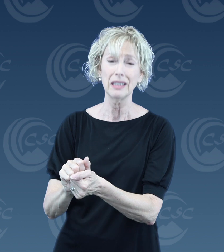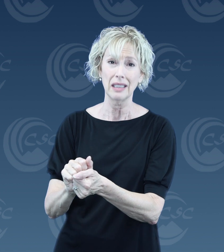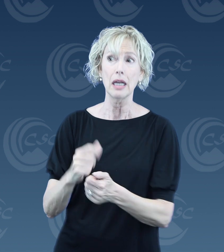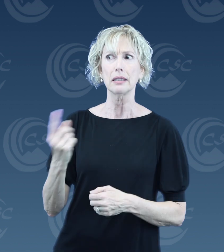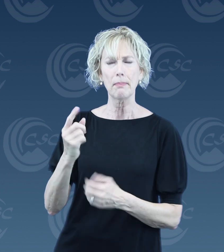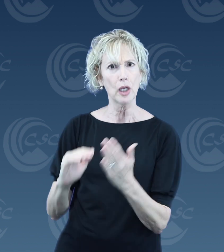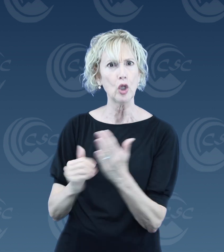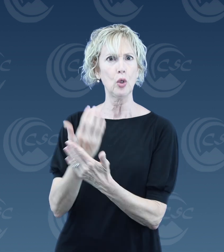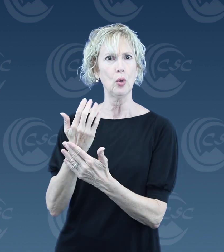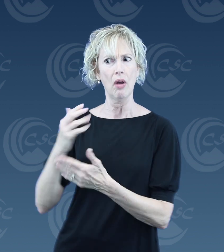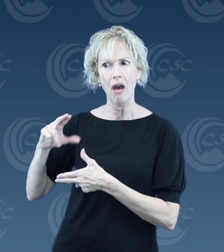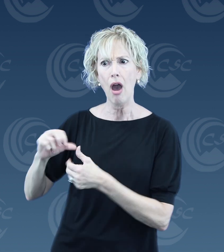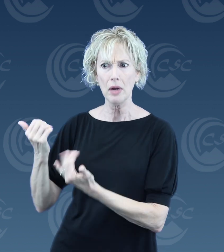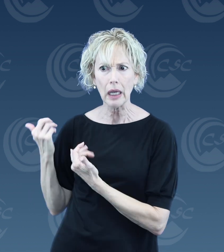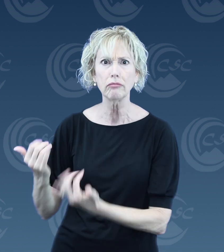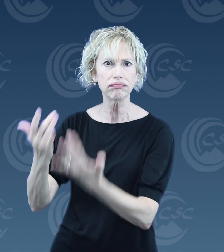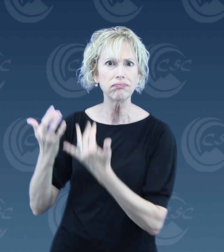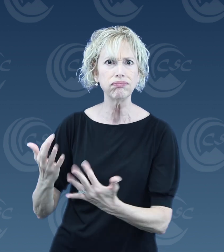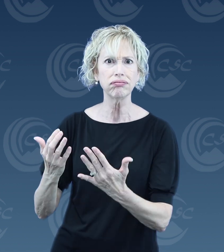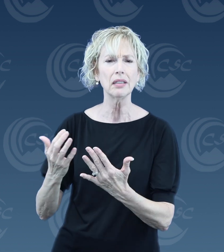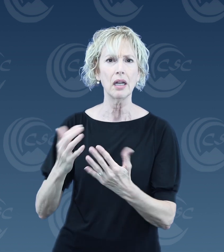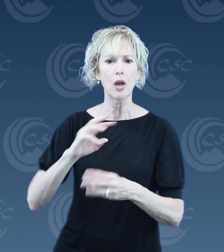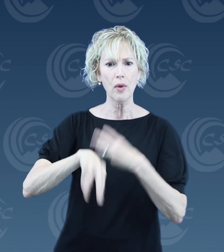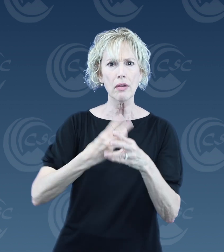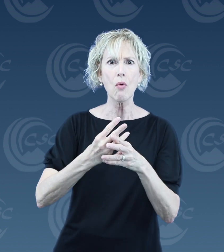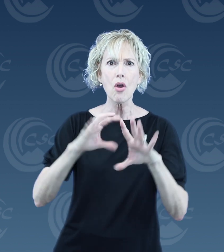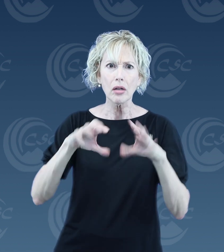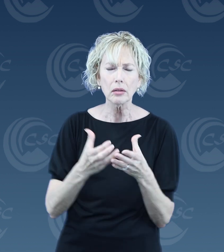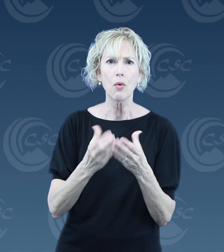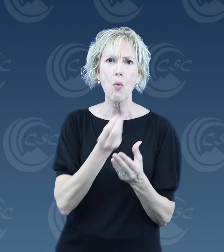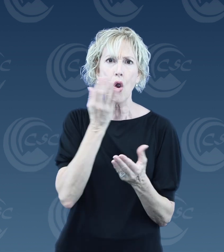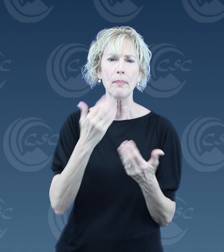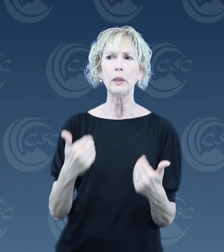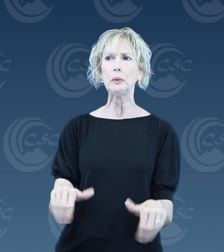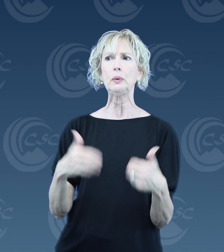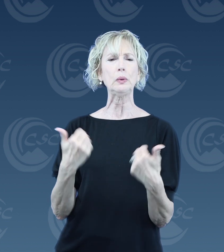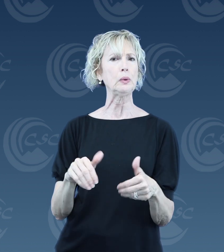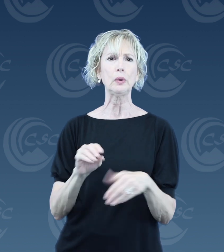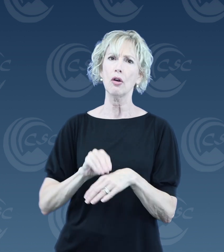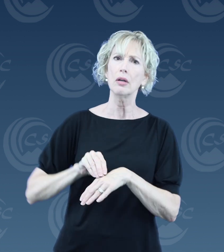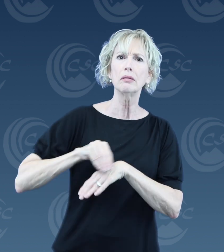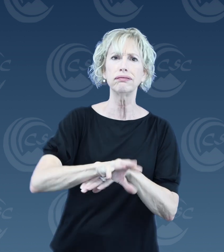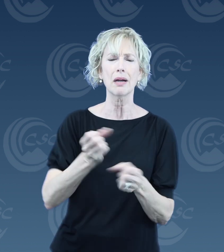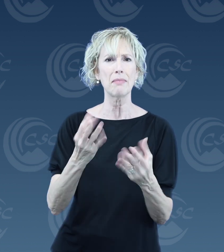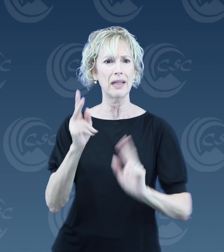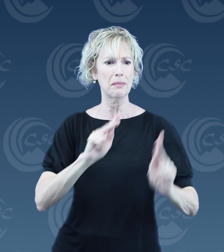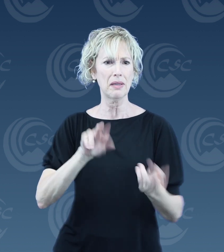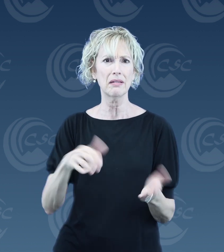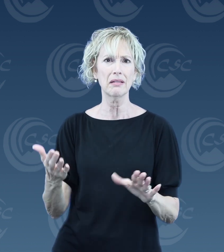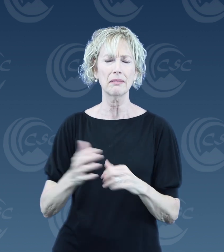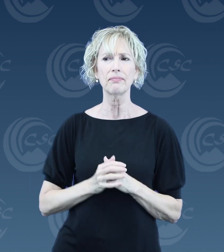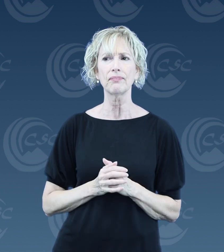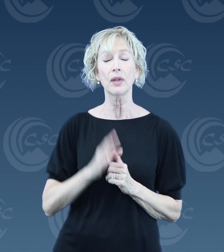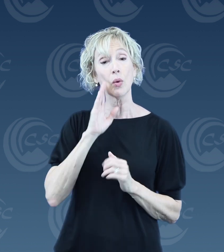something new to us in this age of global warming, was the ultimate reason that so many people perished. We're going to continue to rebuild,